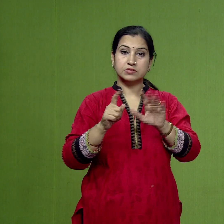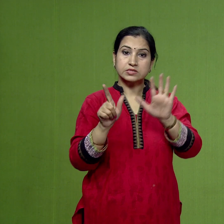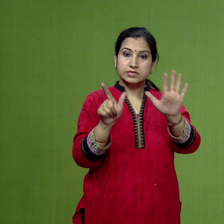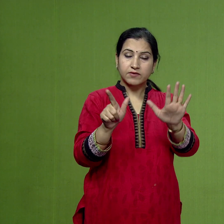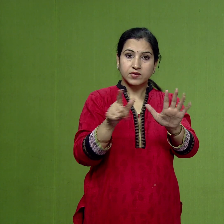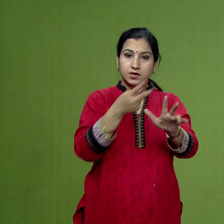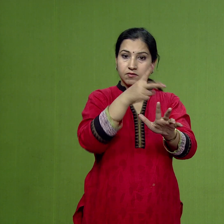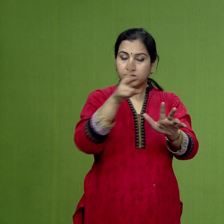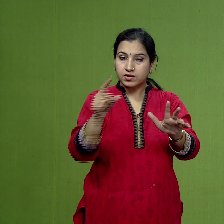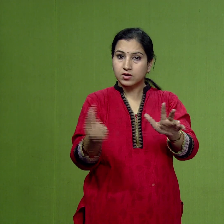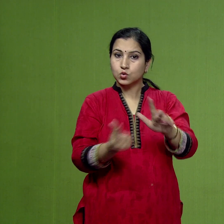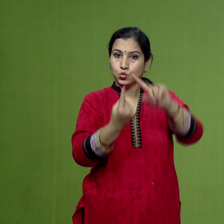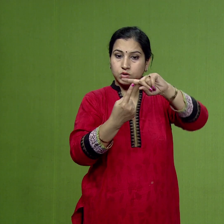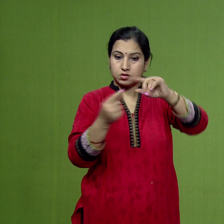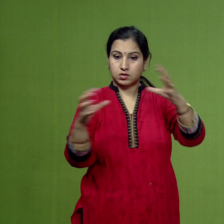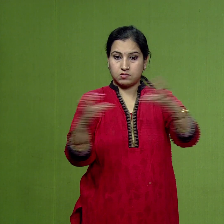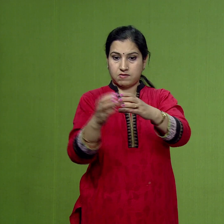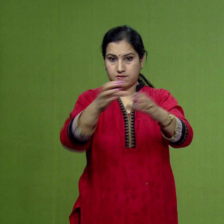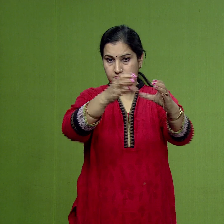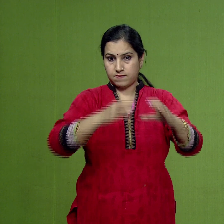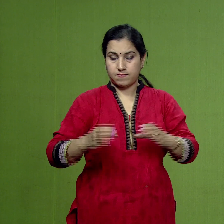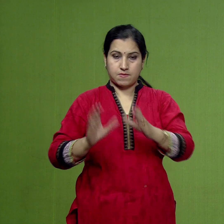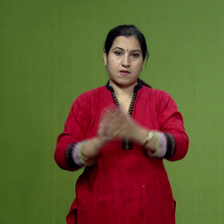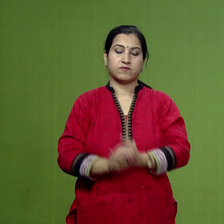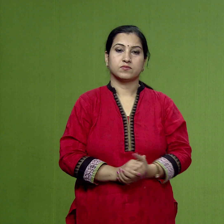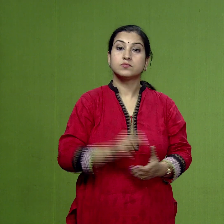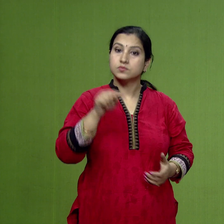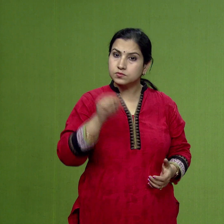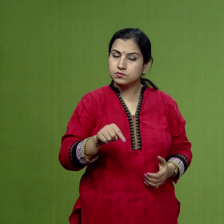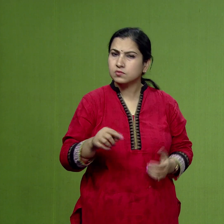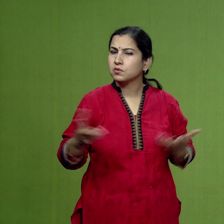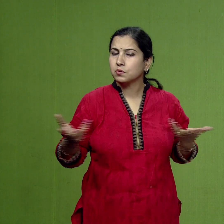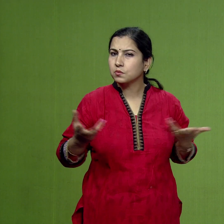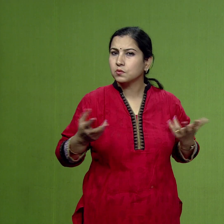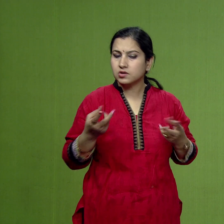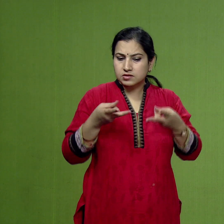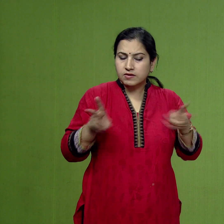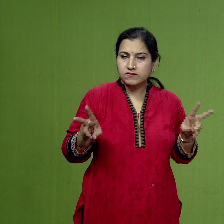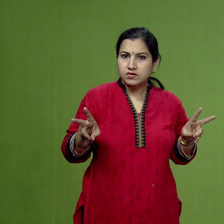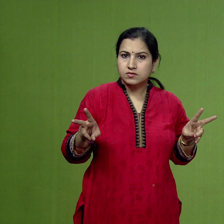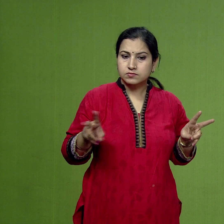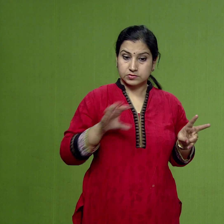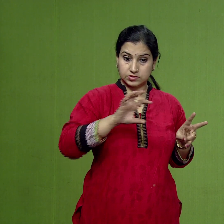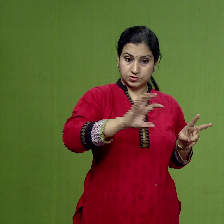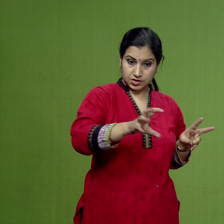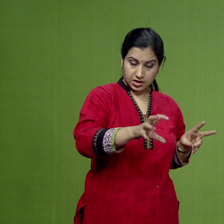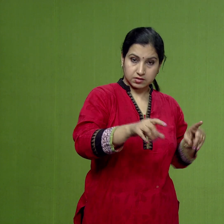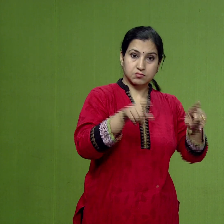union territories for good governance. So, what is the difference between a state and a